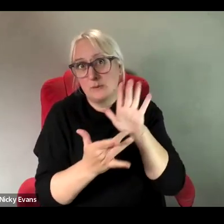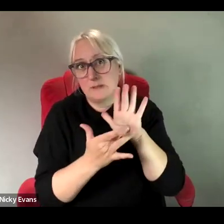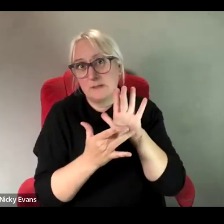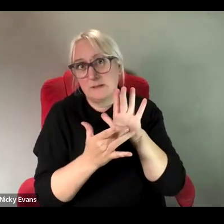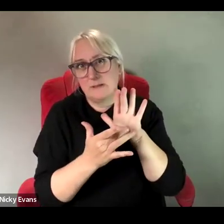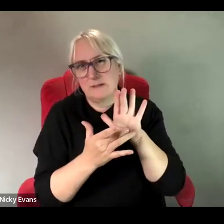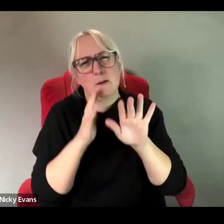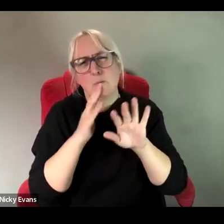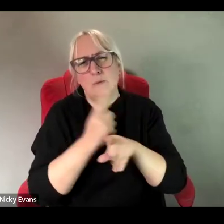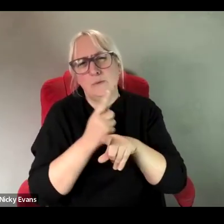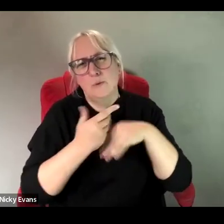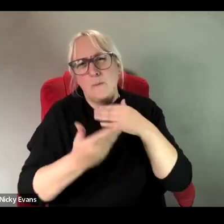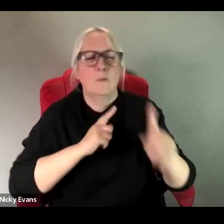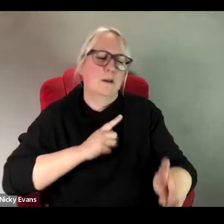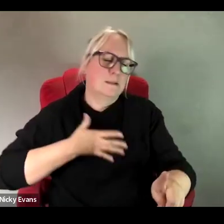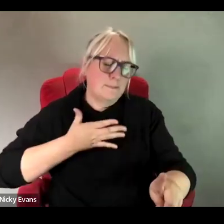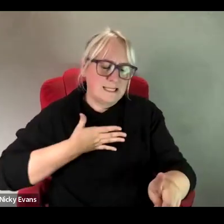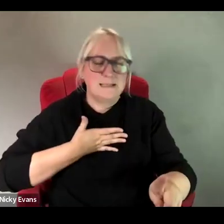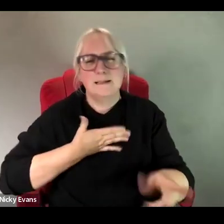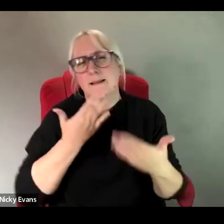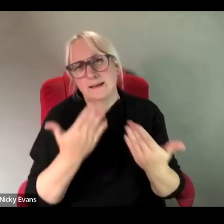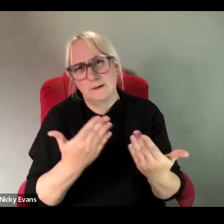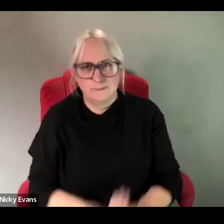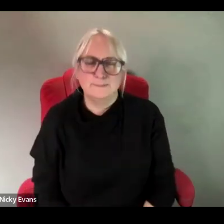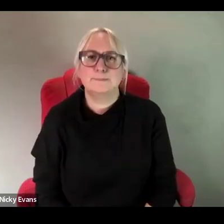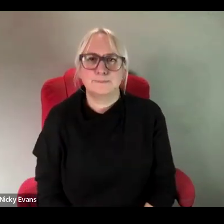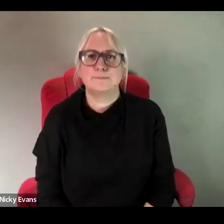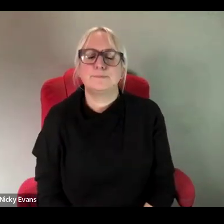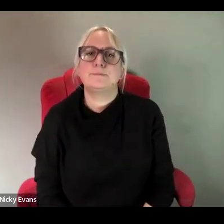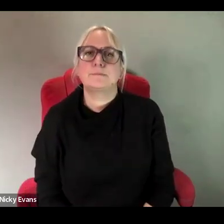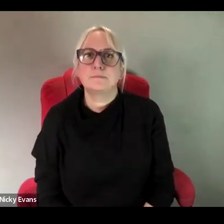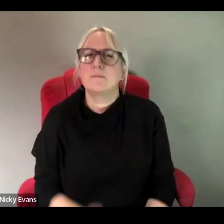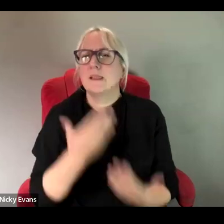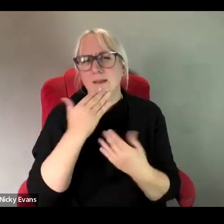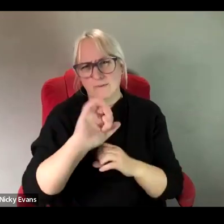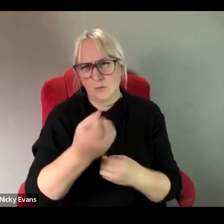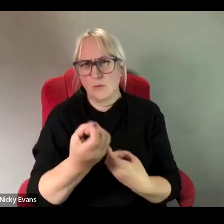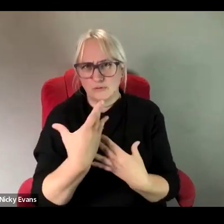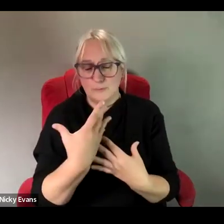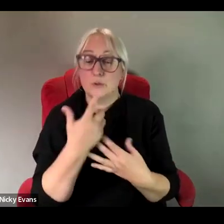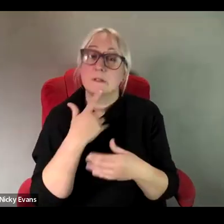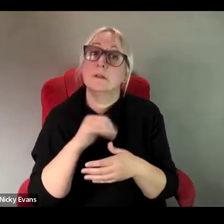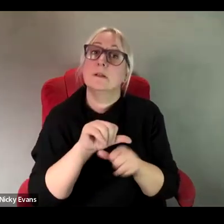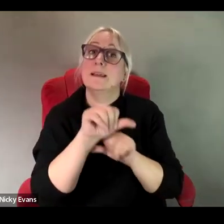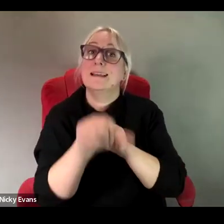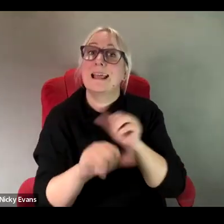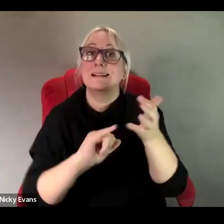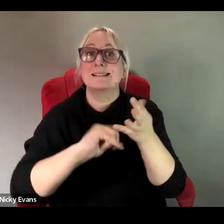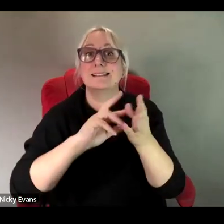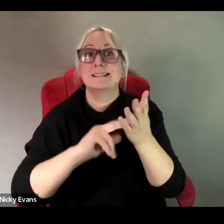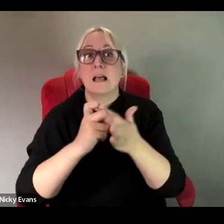upsetting. Thank you, everybody, so much. Thank you, Babs, and thank you for your contribution. Sandra, you're